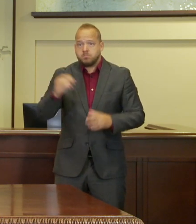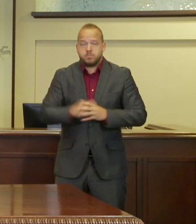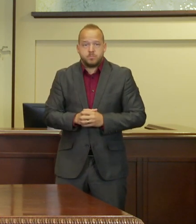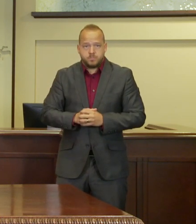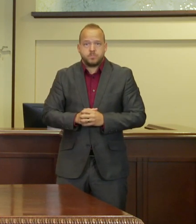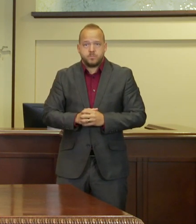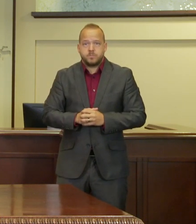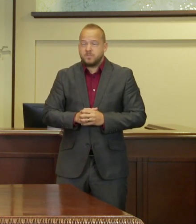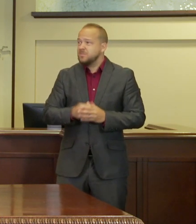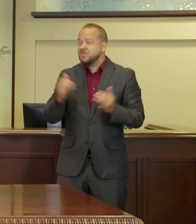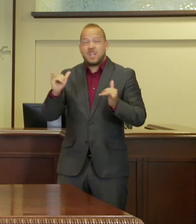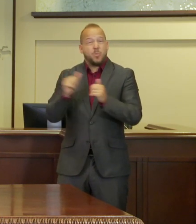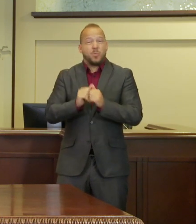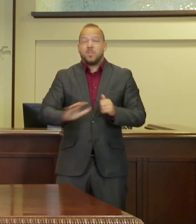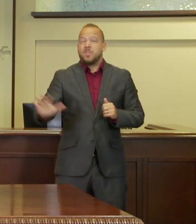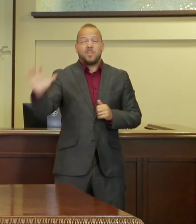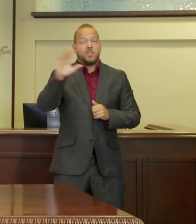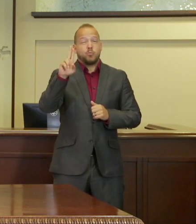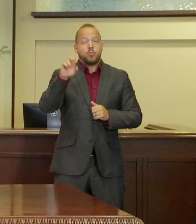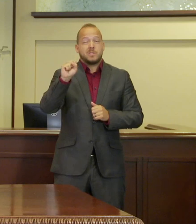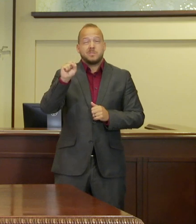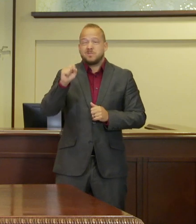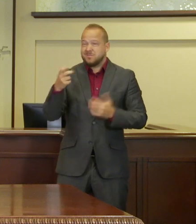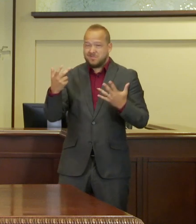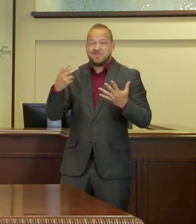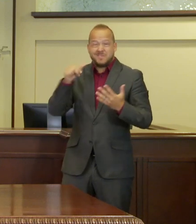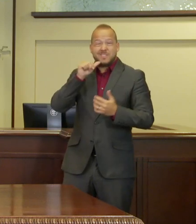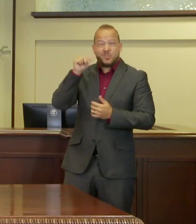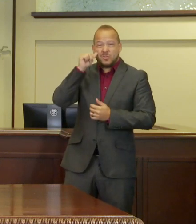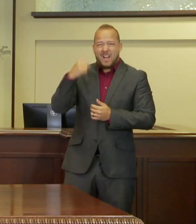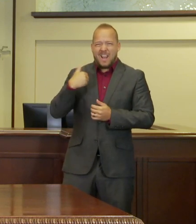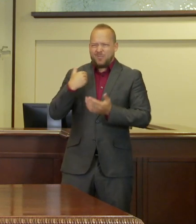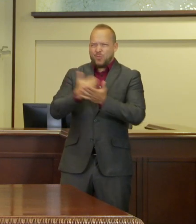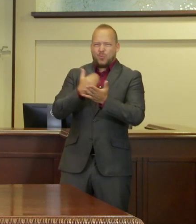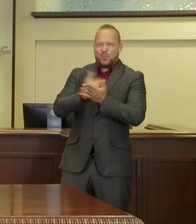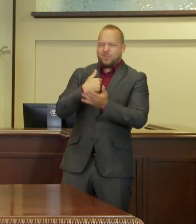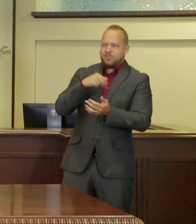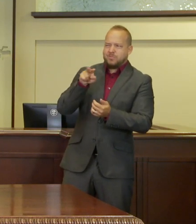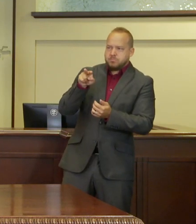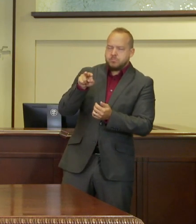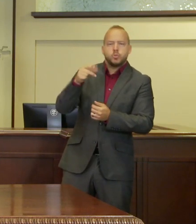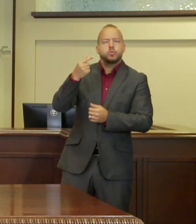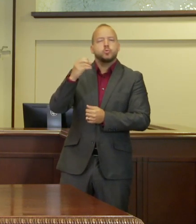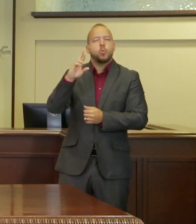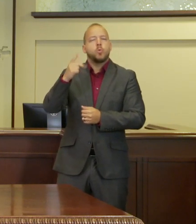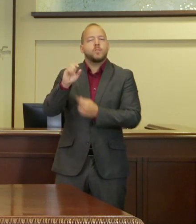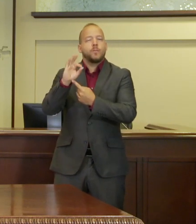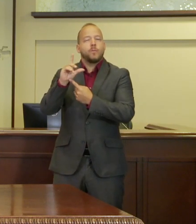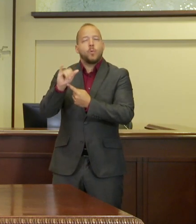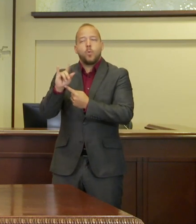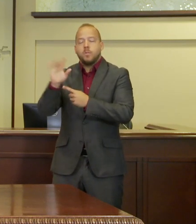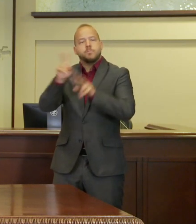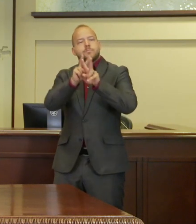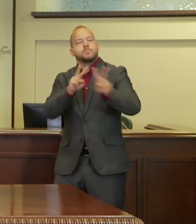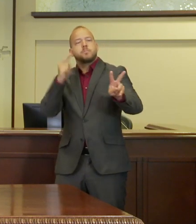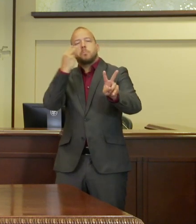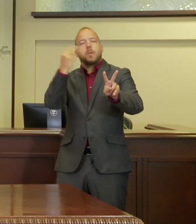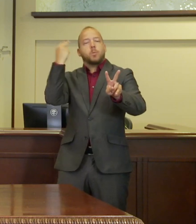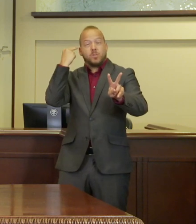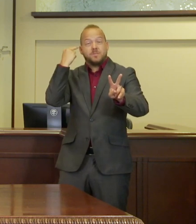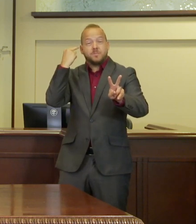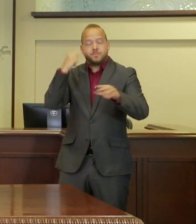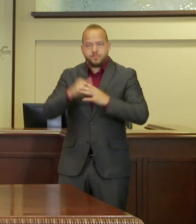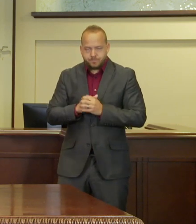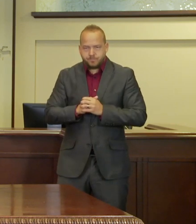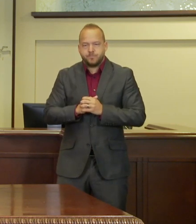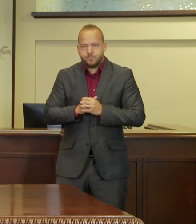I had the opportunity to watch George Floyd's memorial service. And I want you to